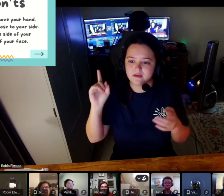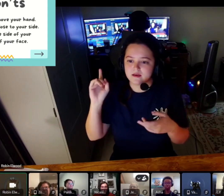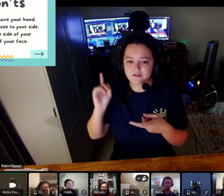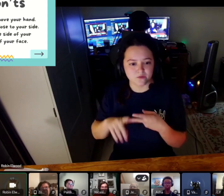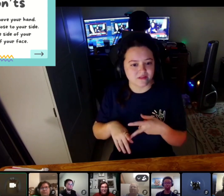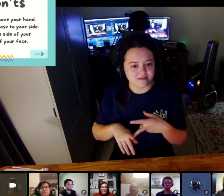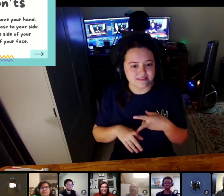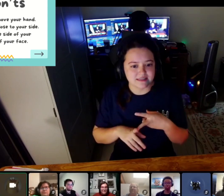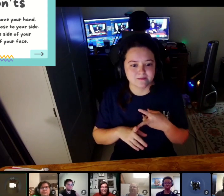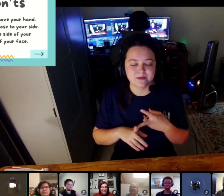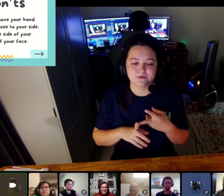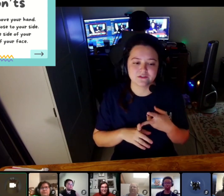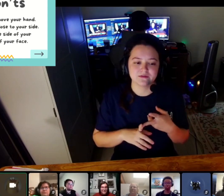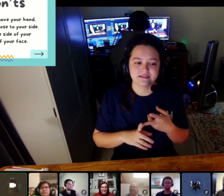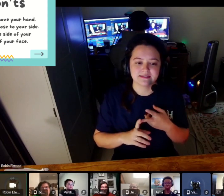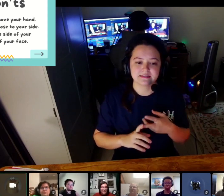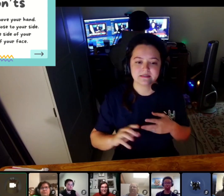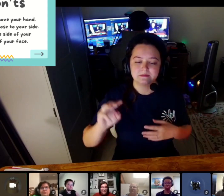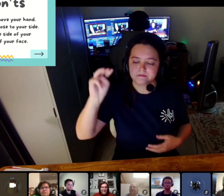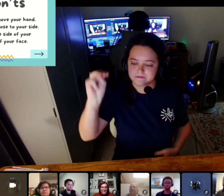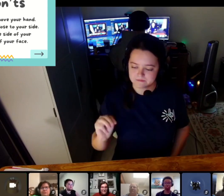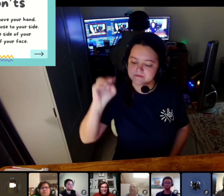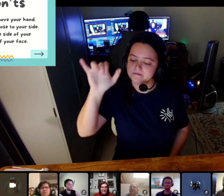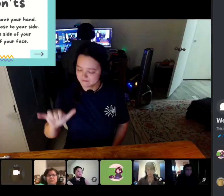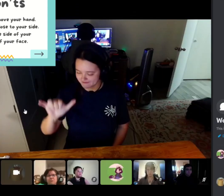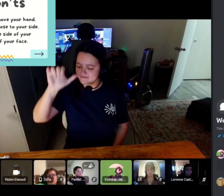The other one that I've seen that people do is